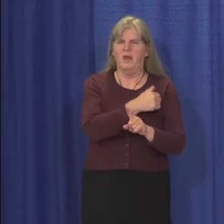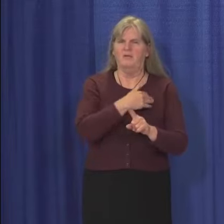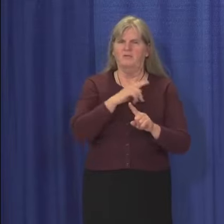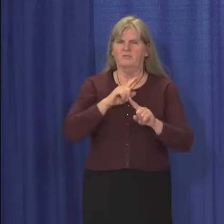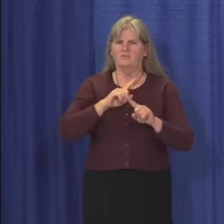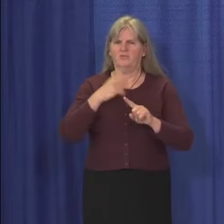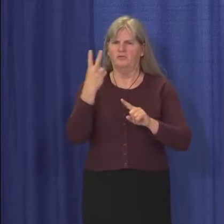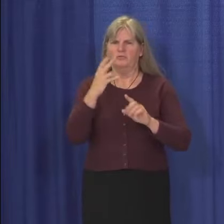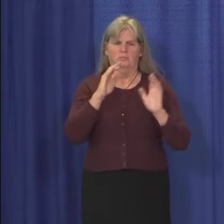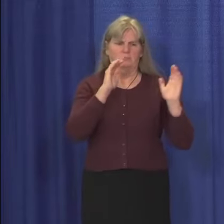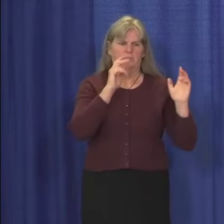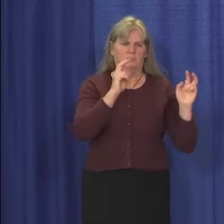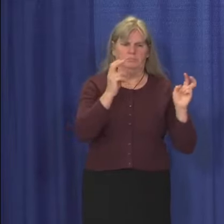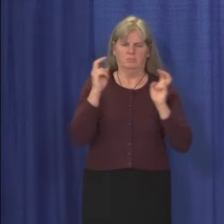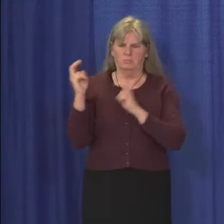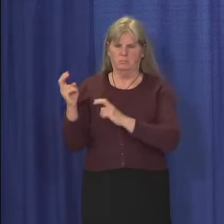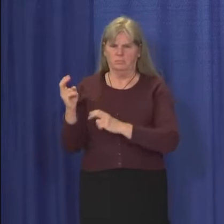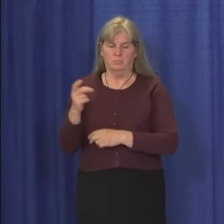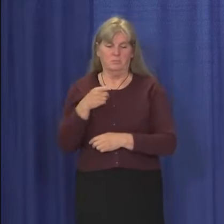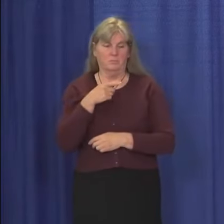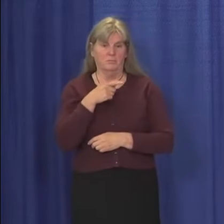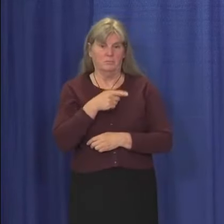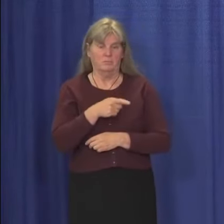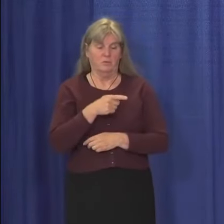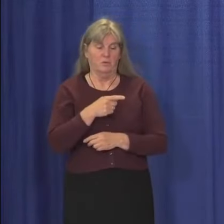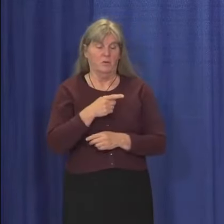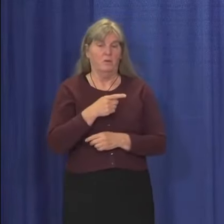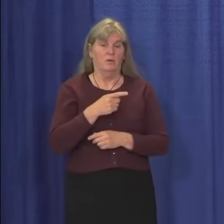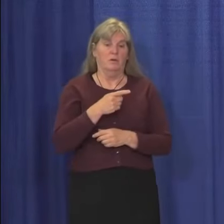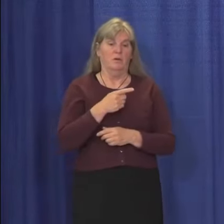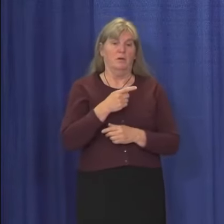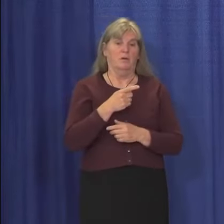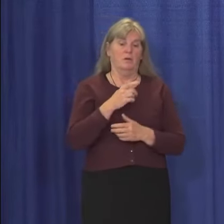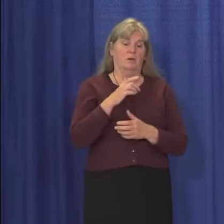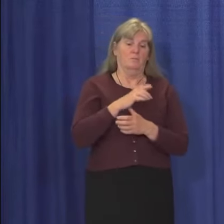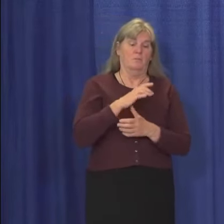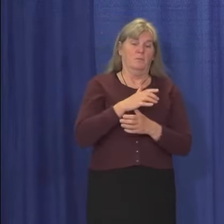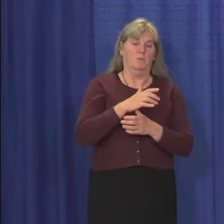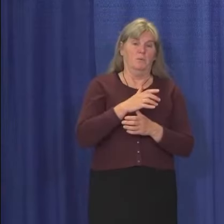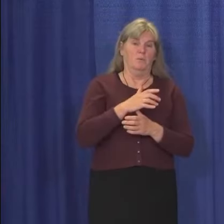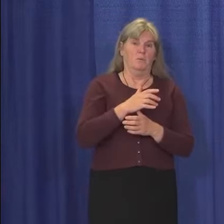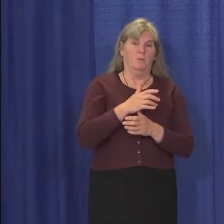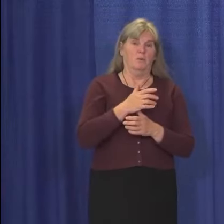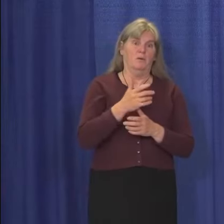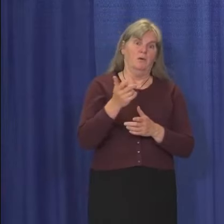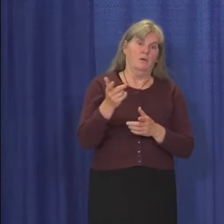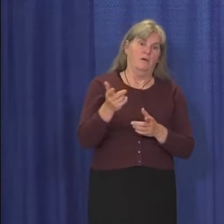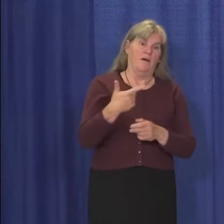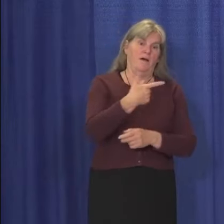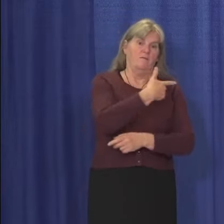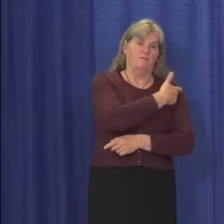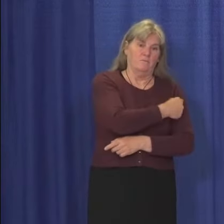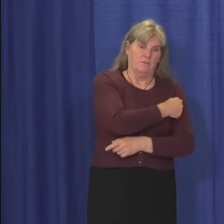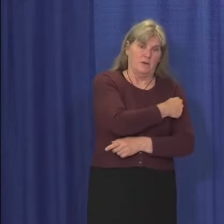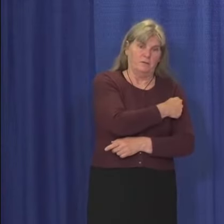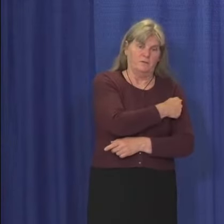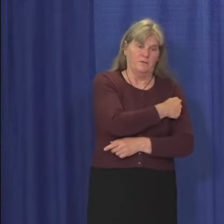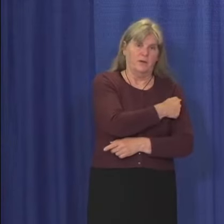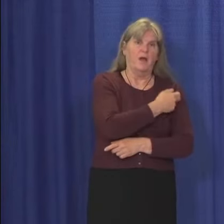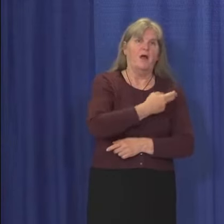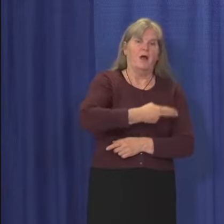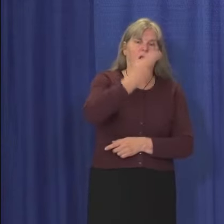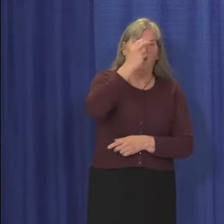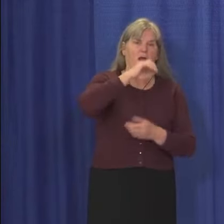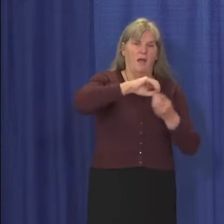First is getting people, the most people possible, the first two doses, the dose 1 and dose 2 of our